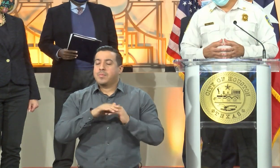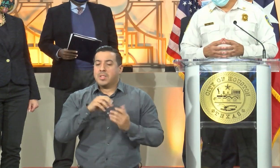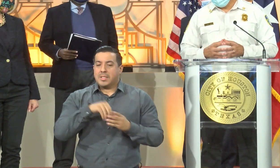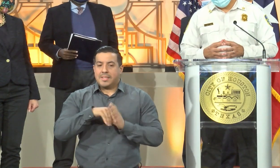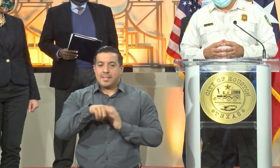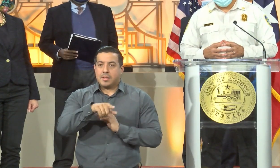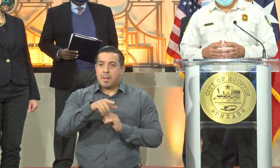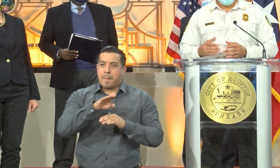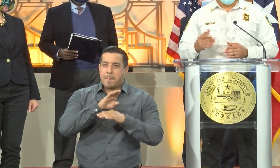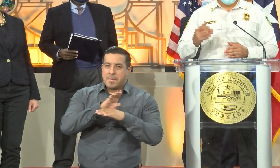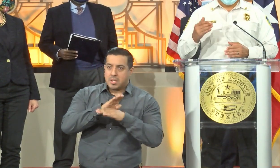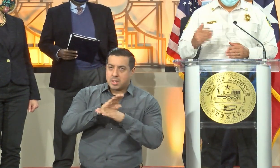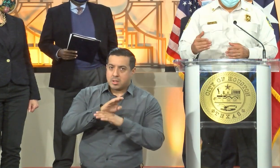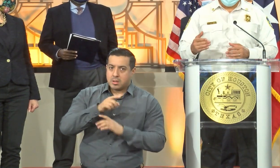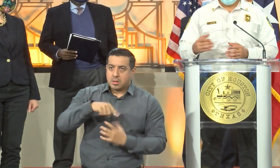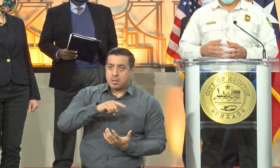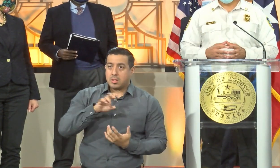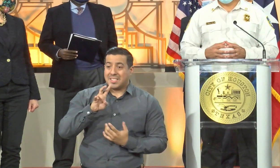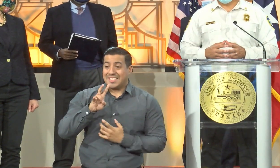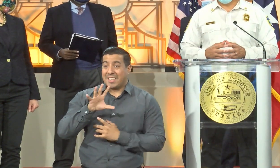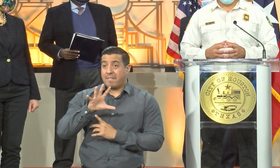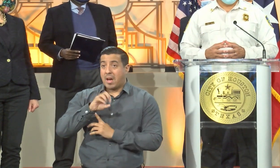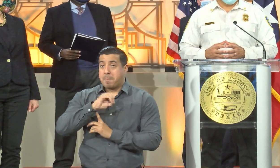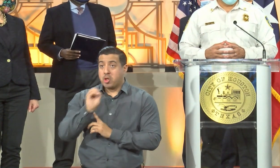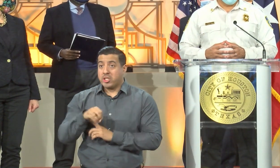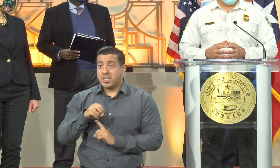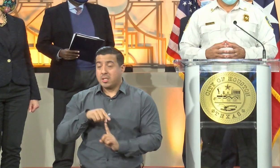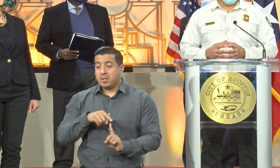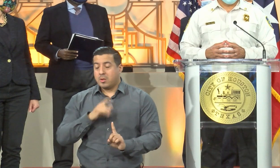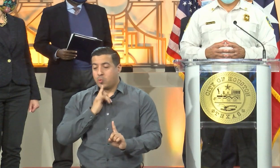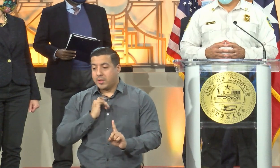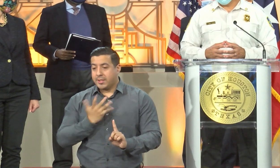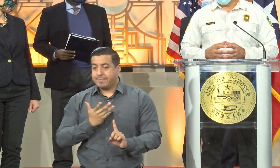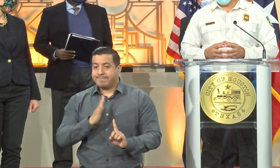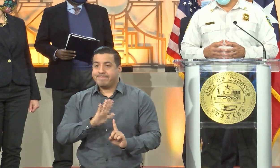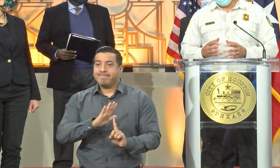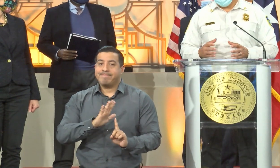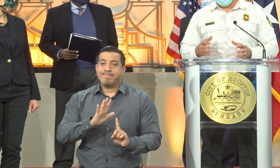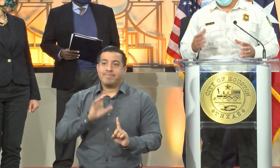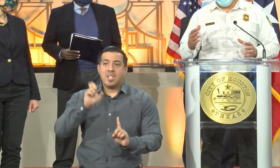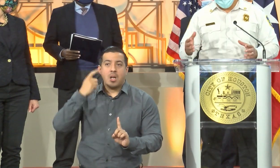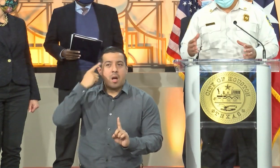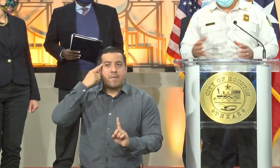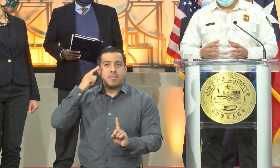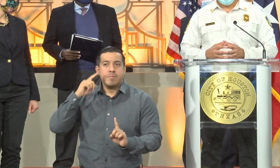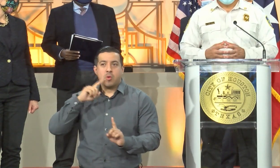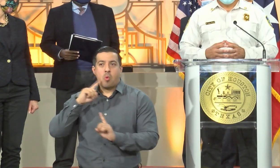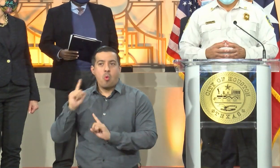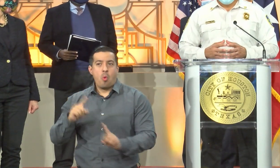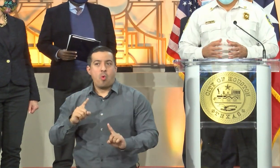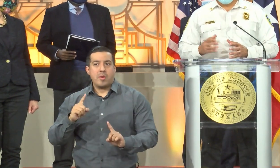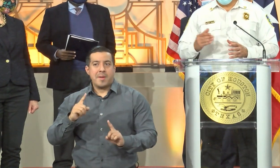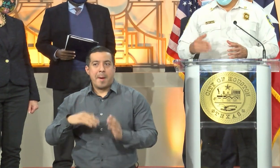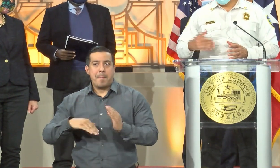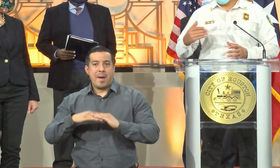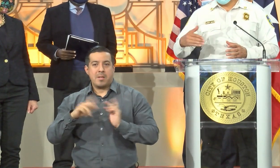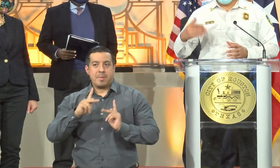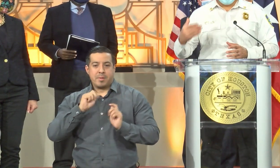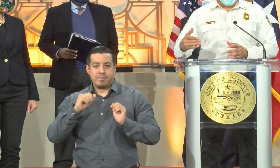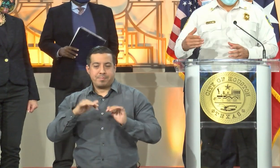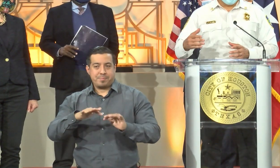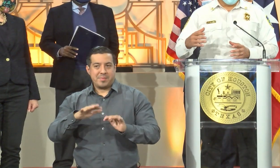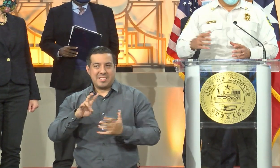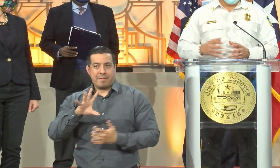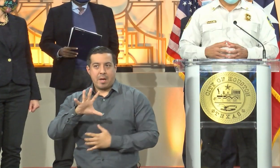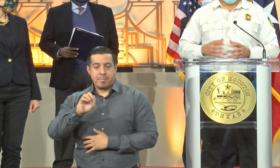these businesses. 75% is the governor's order maximum, but more importantly